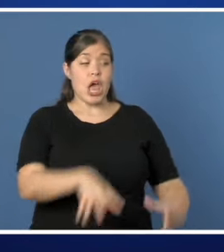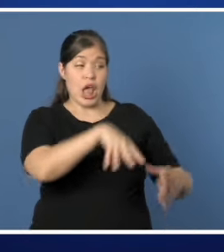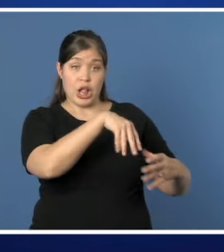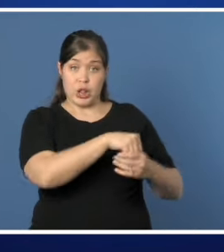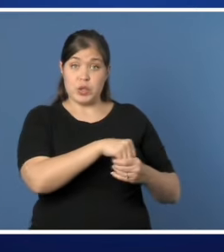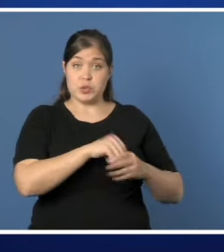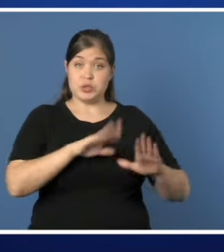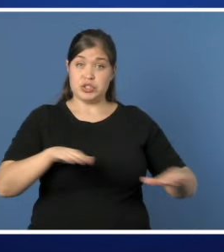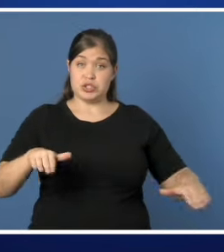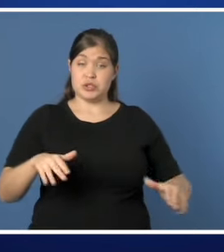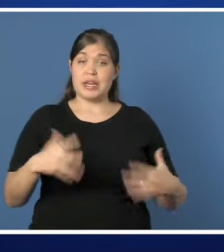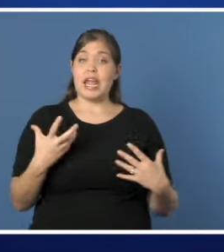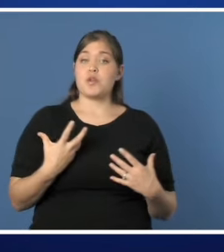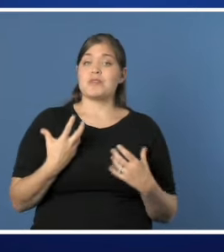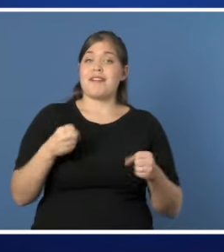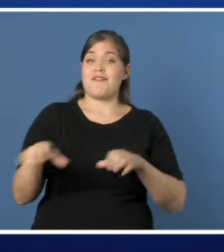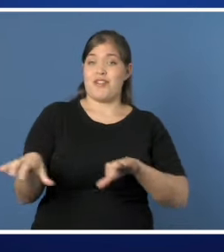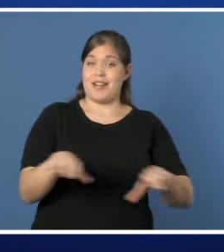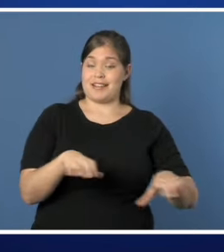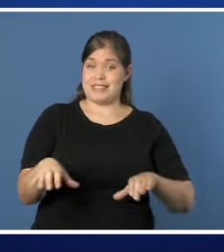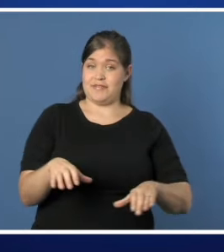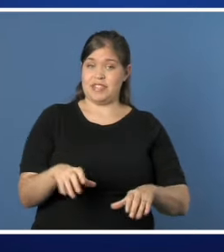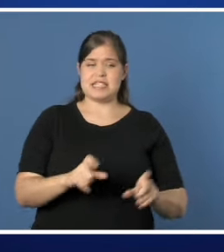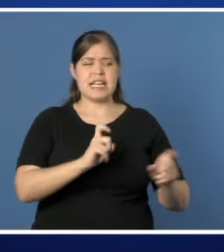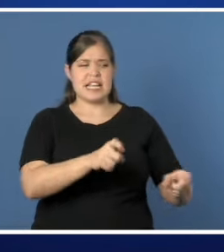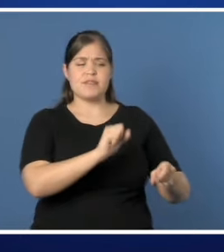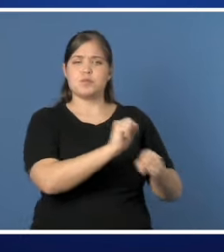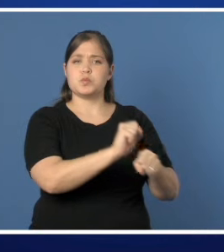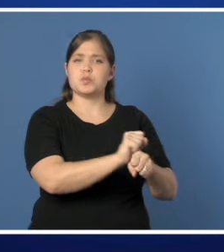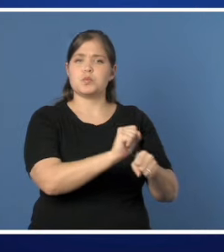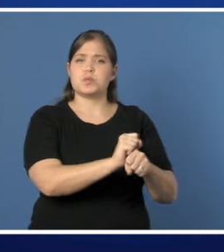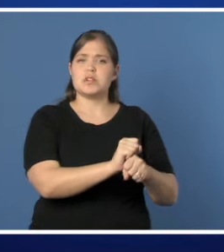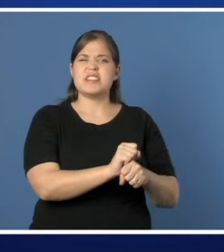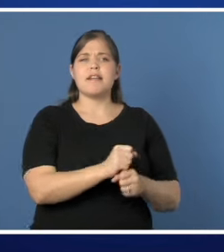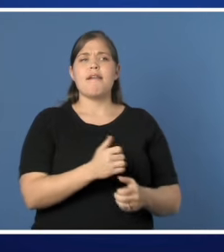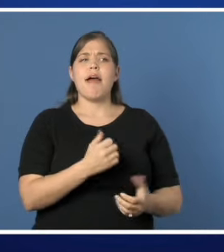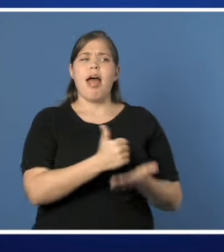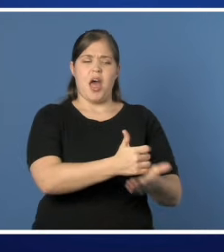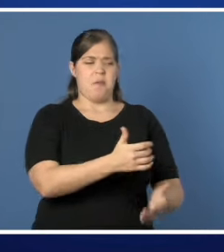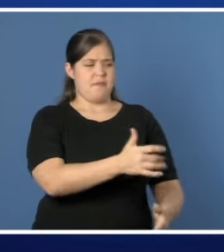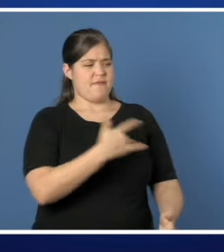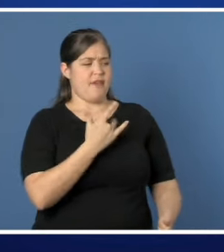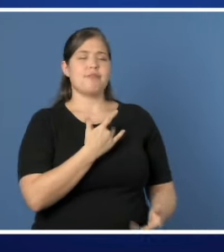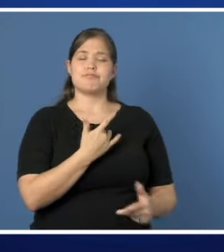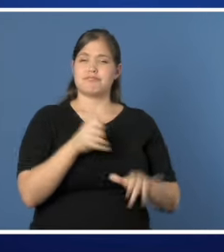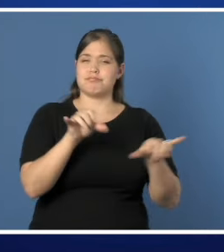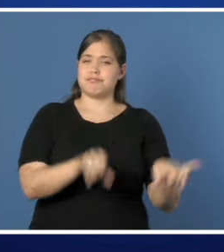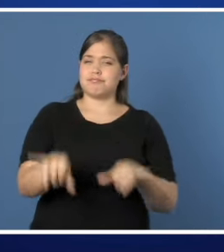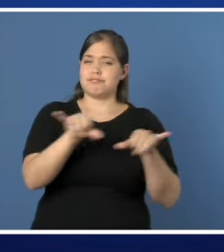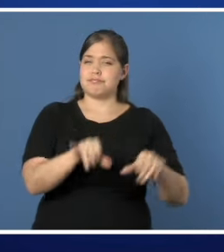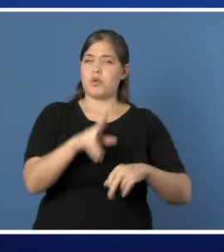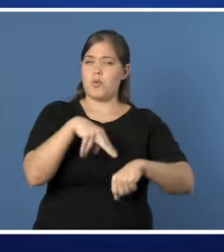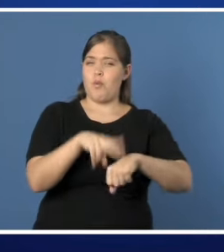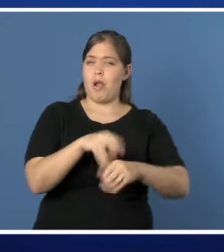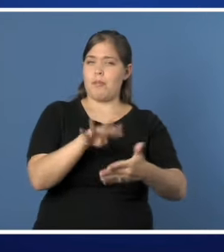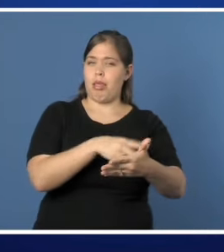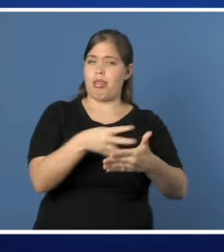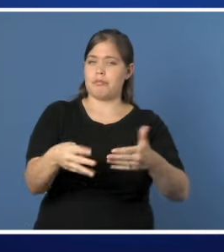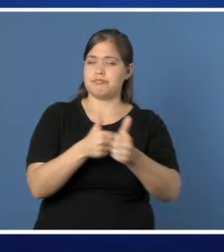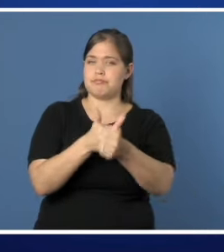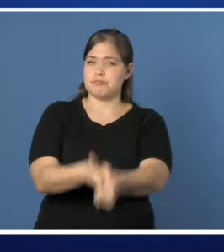Include children in recovery activities by giving them chores that will help them feel they are helping things get back to normal